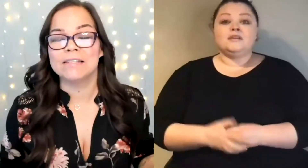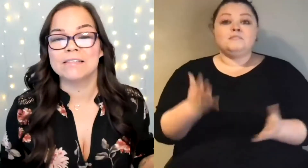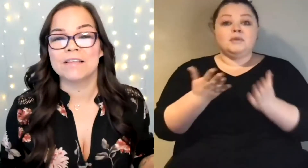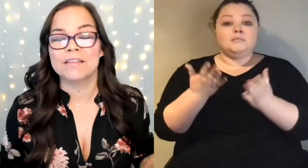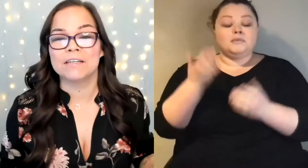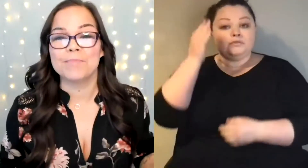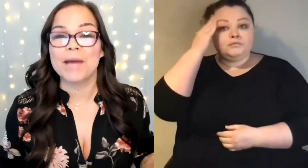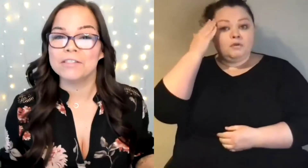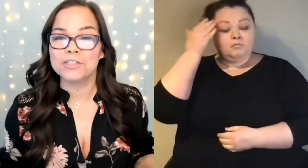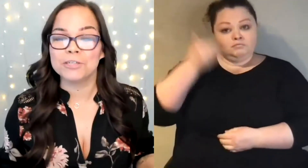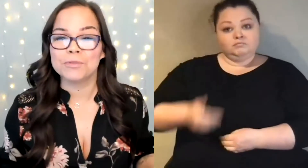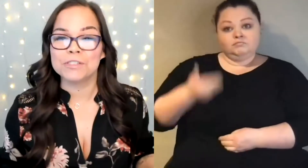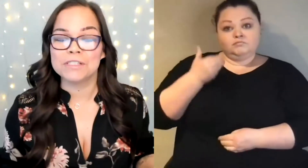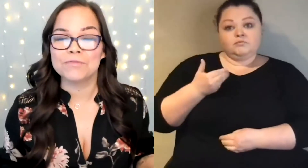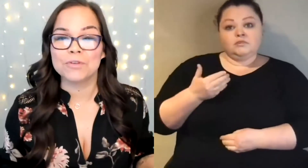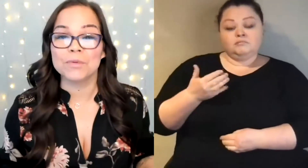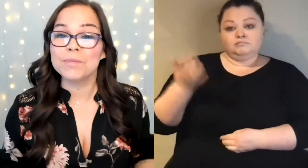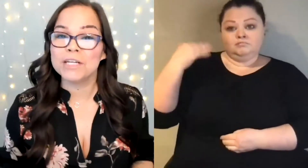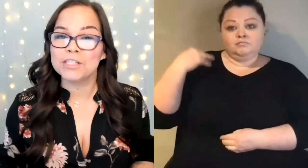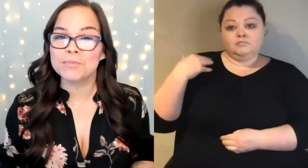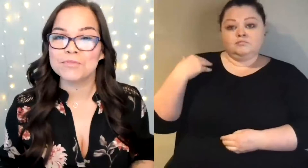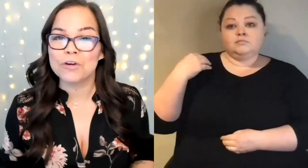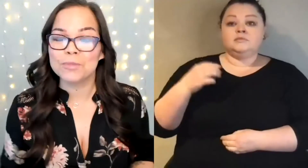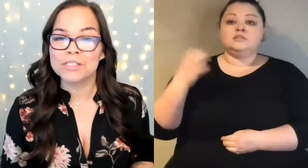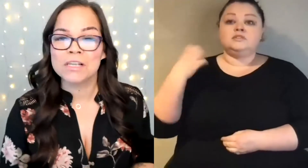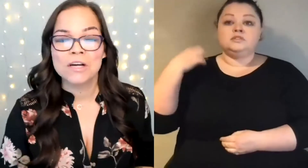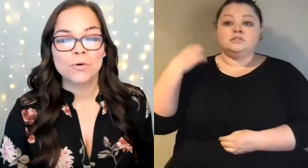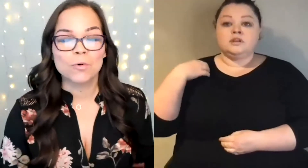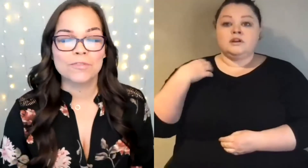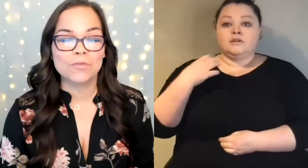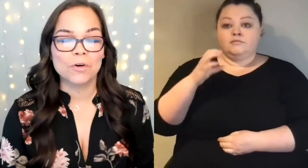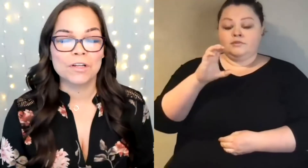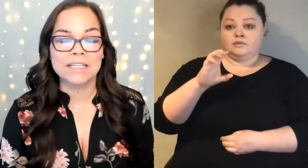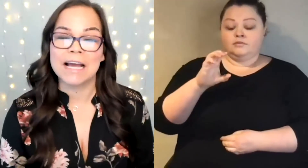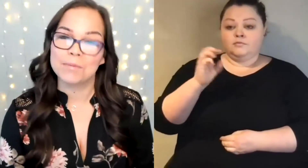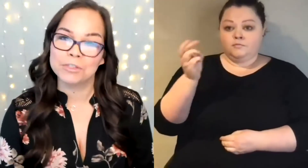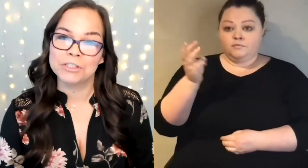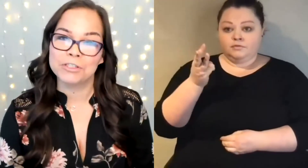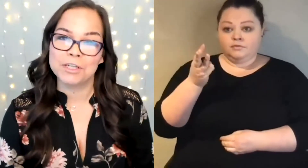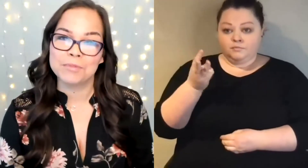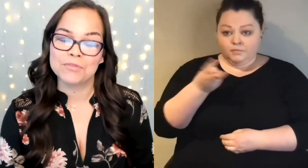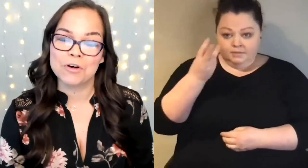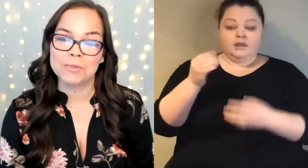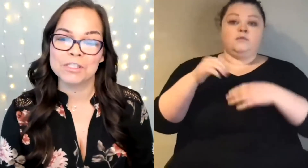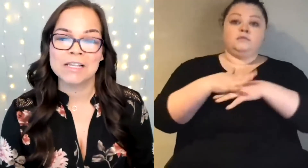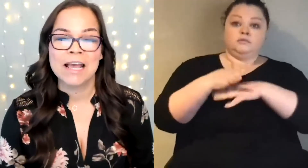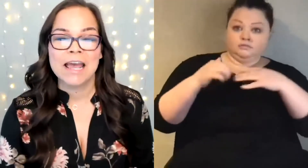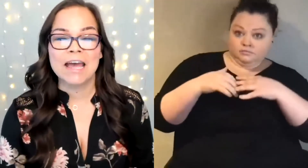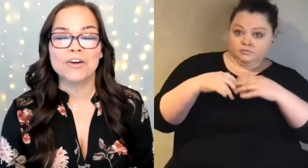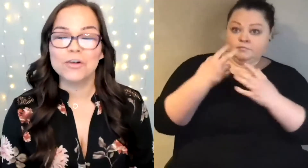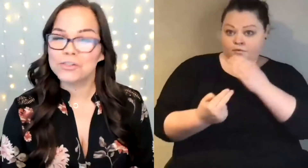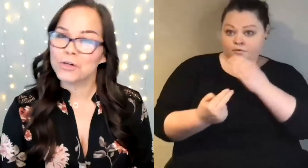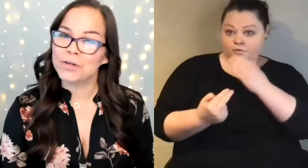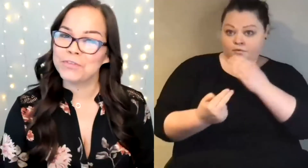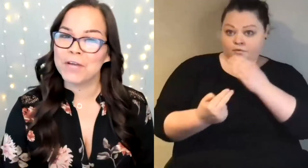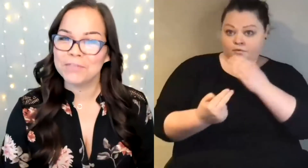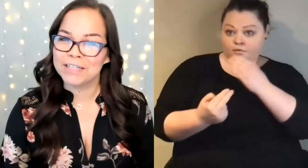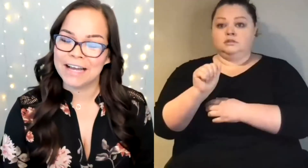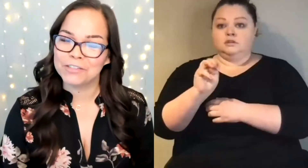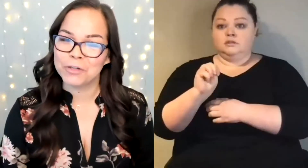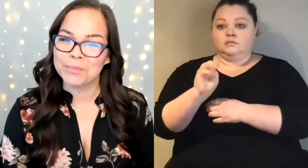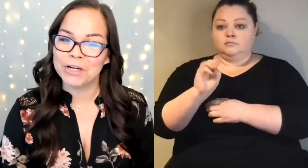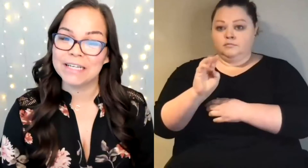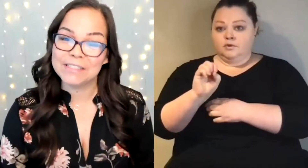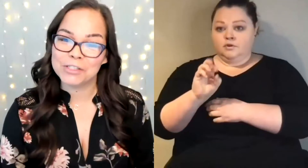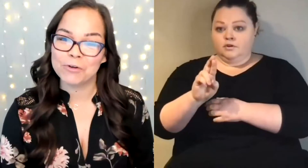me as the past chairperson for the Winnipeg Chamber of Commerce or for the Aboriginal Chamber of Commerce. And also, if you haven't